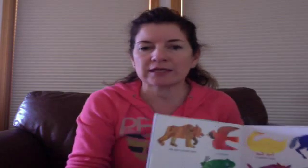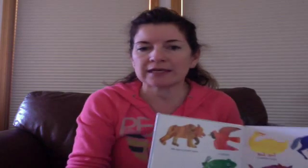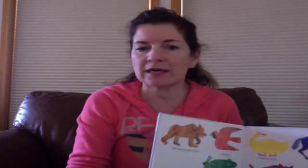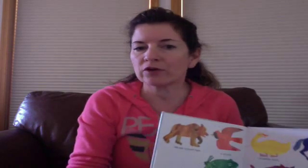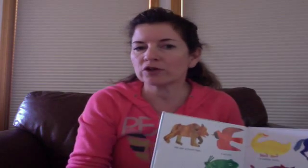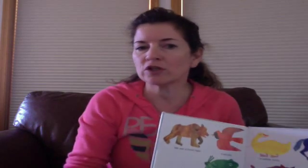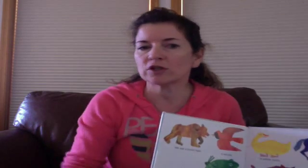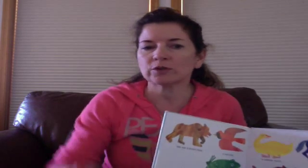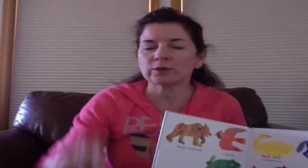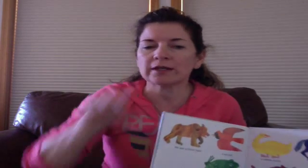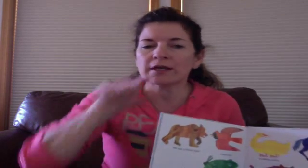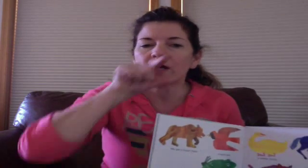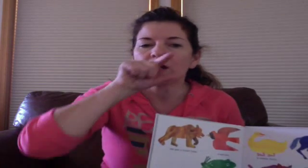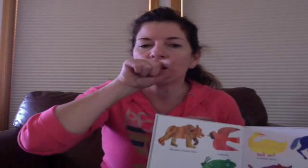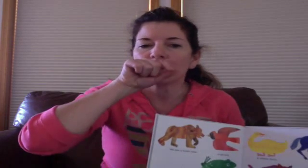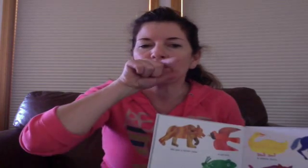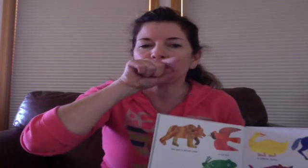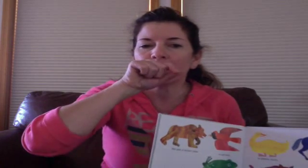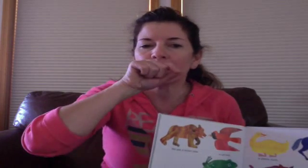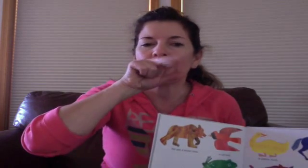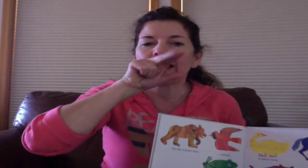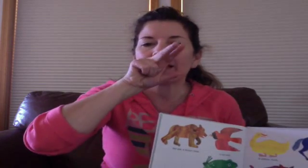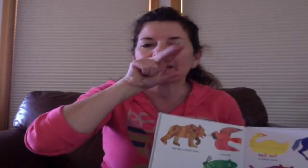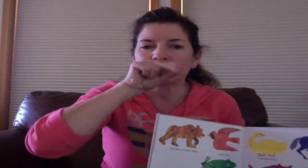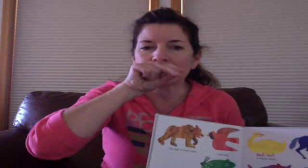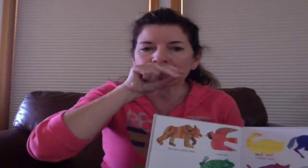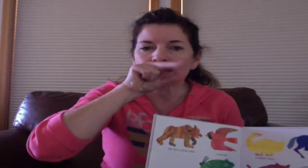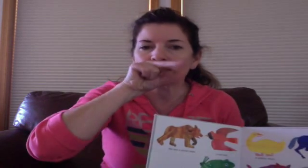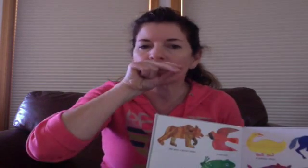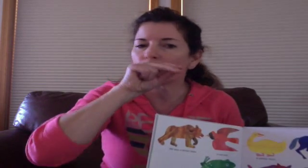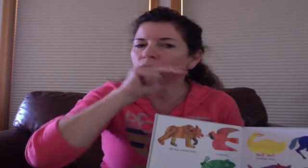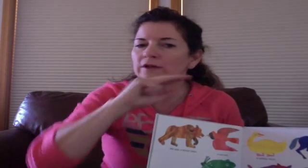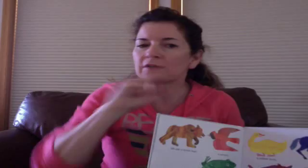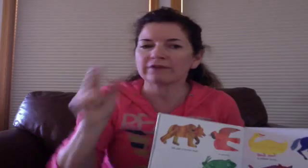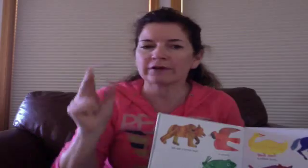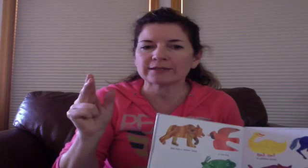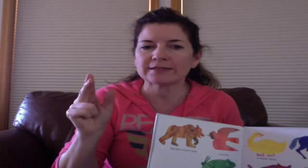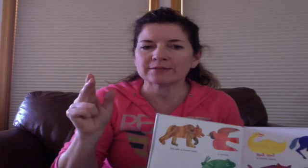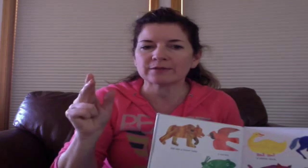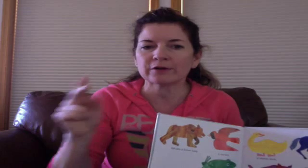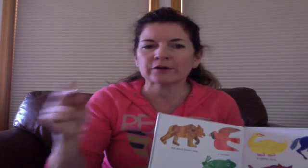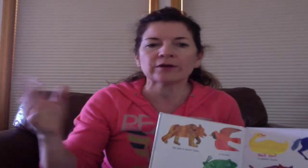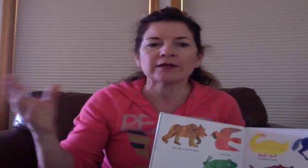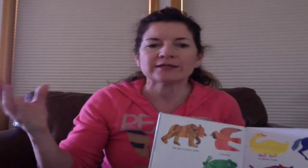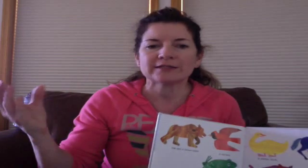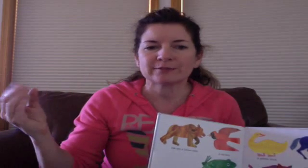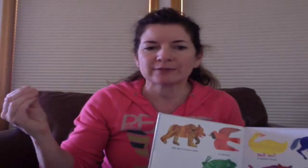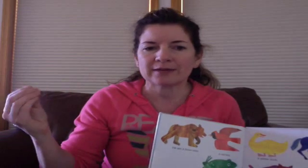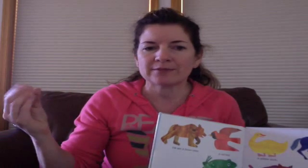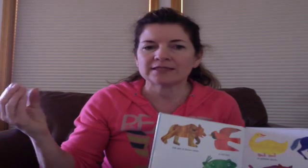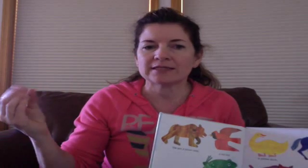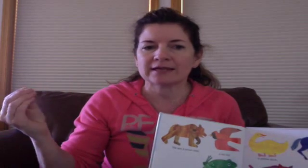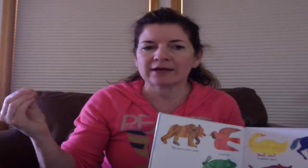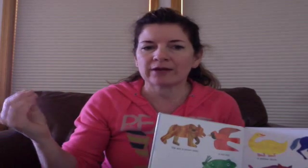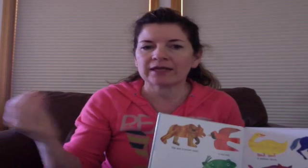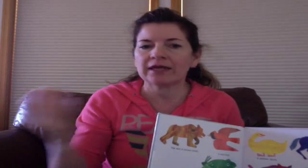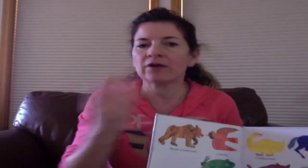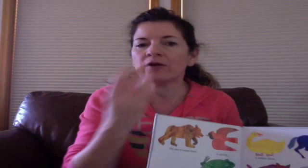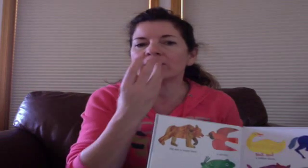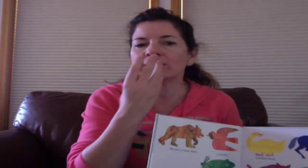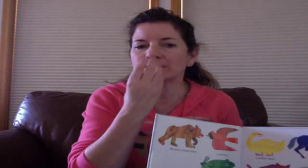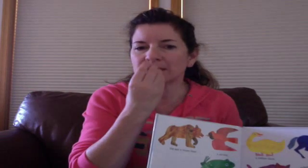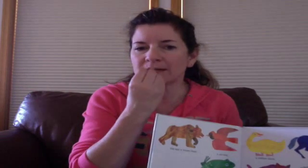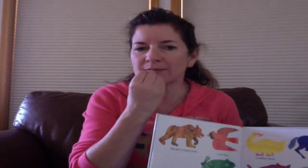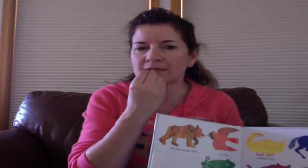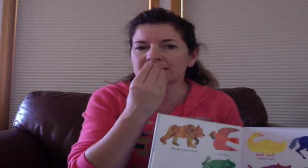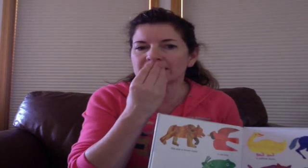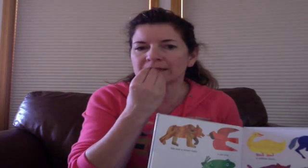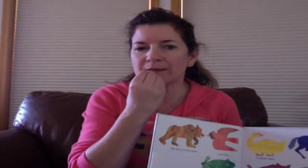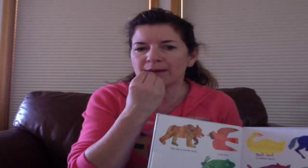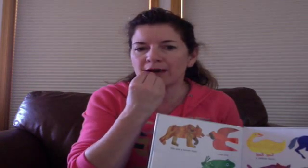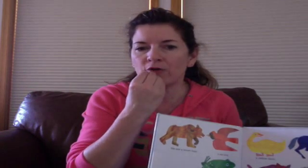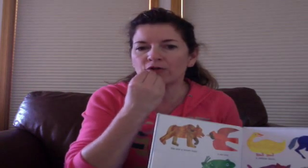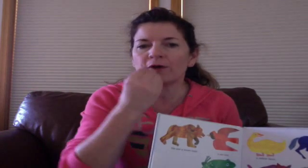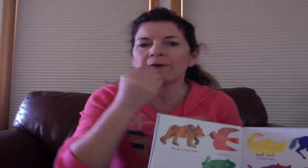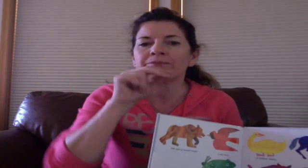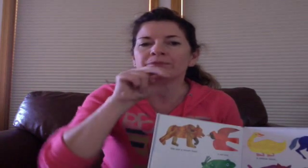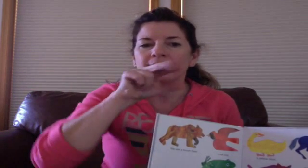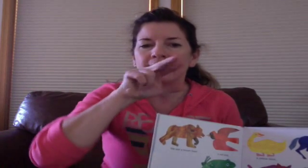younger children, bird and duck will look very similar. Sometimes it's done out here, sometimes it's done at the mouth, and